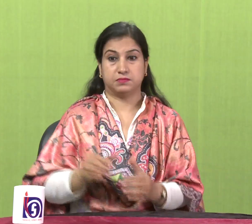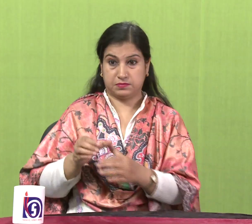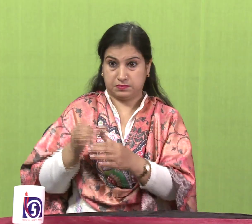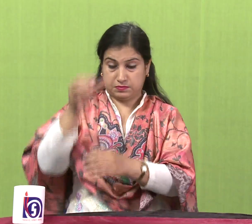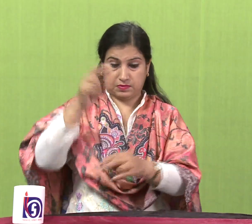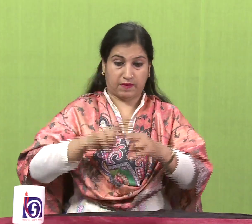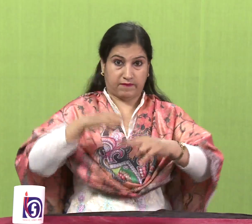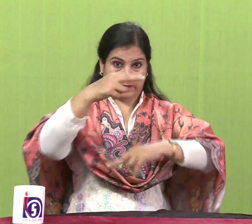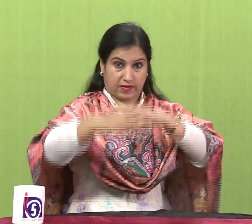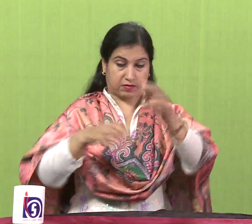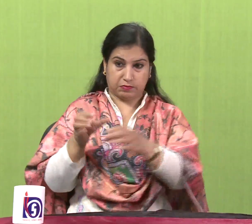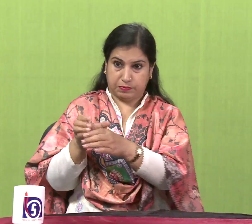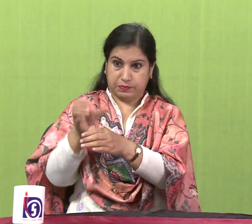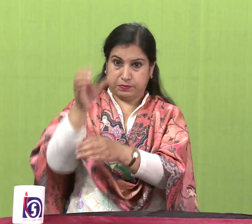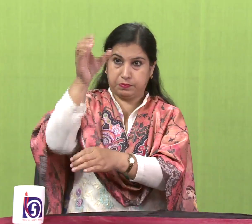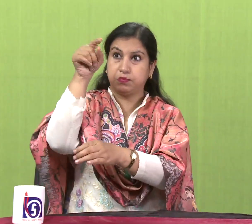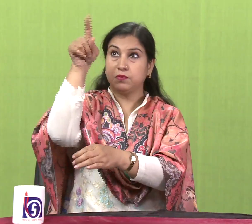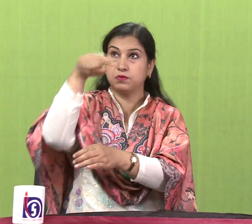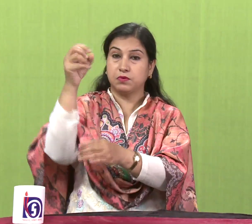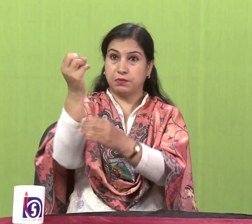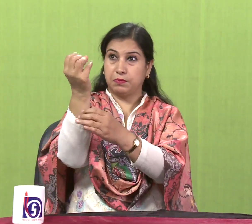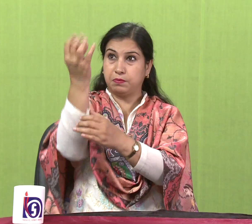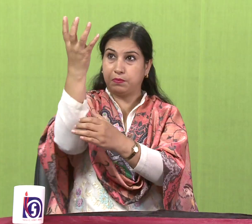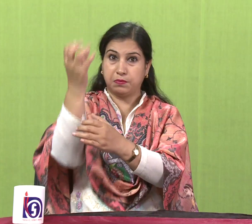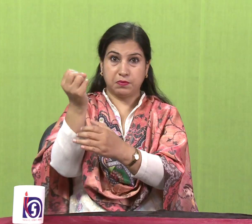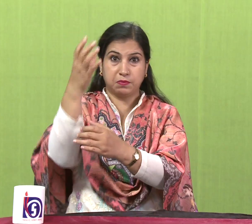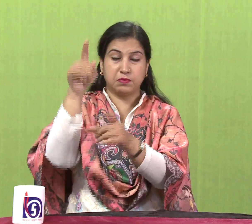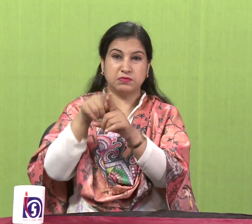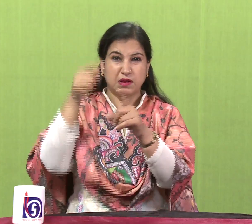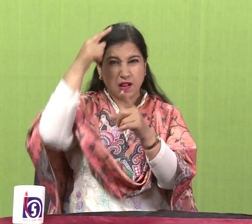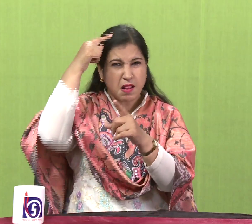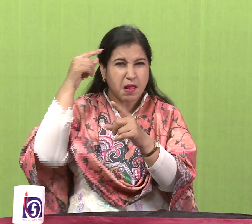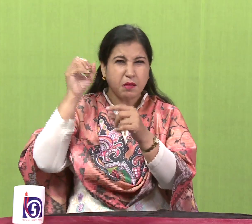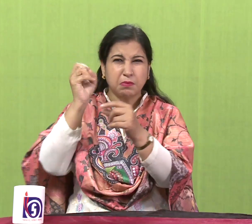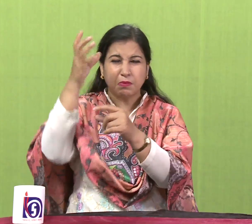While the gas coming out from these industries are also harmful.